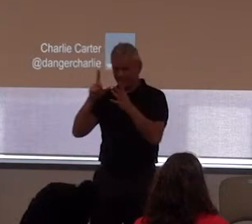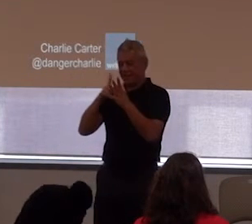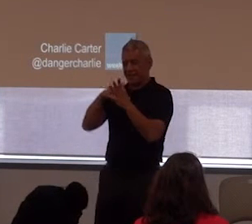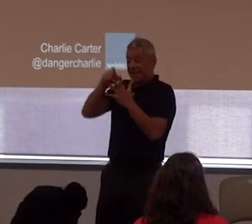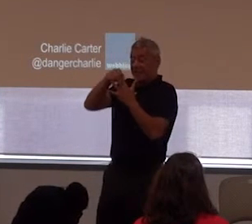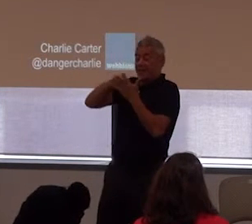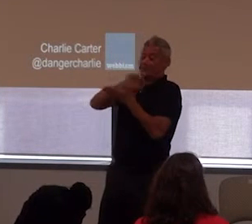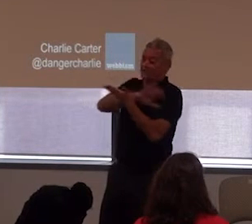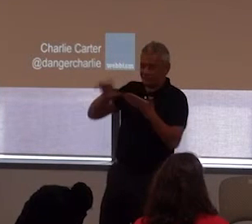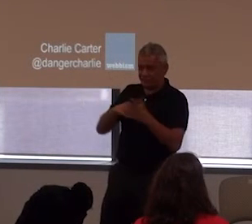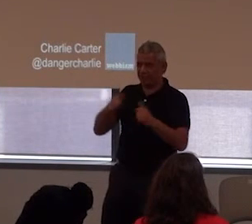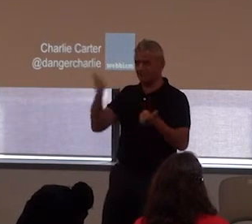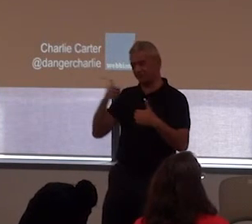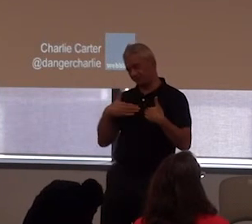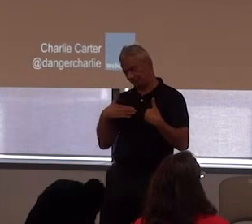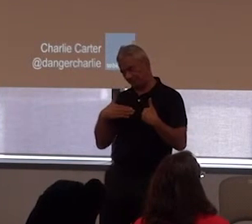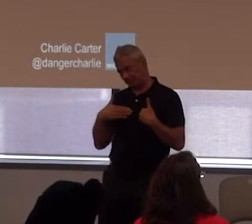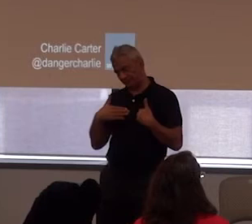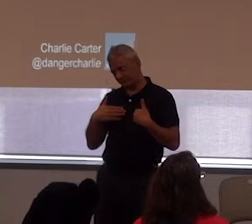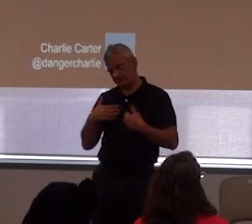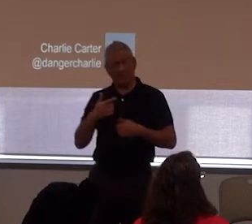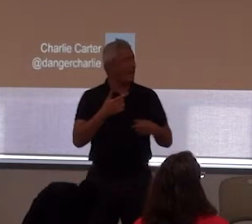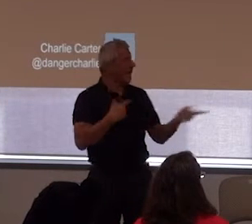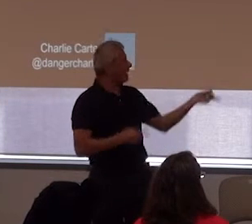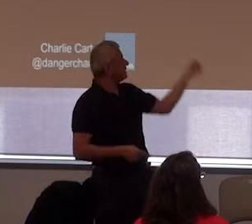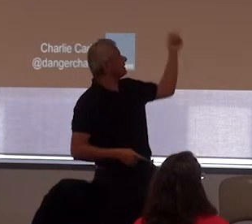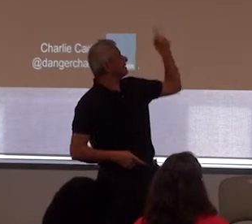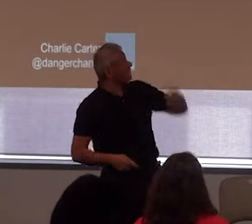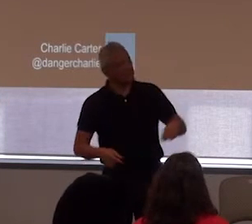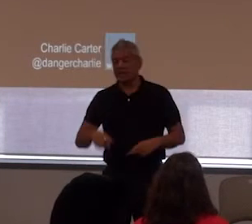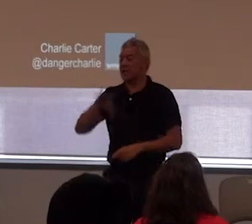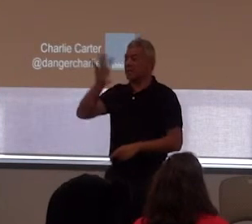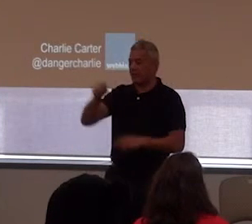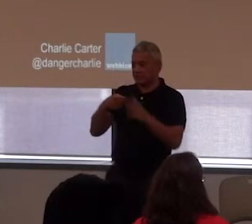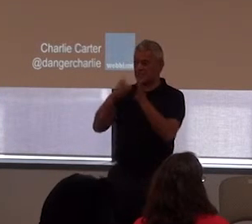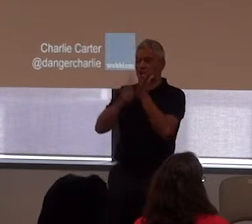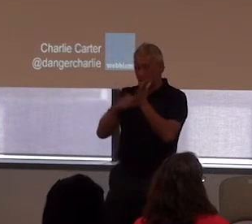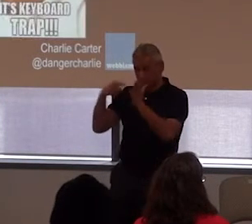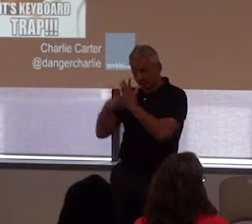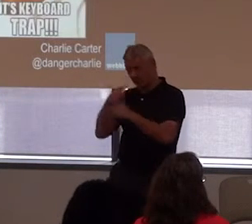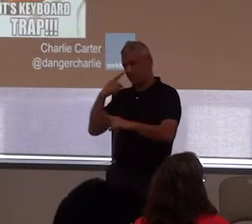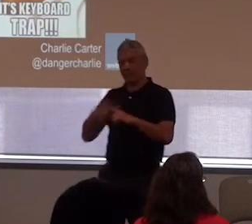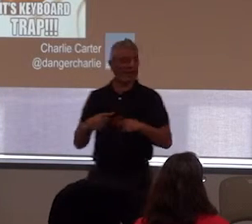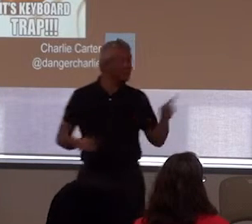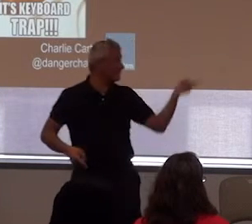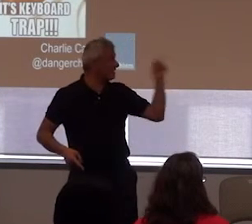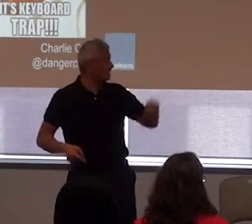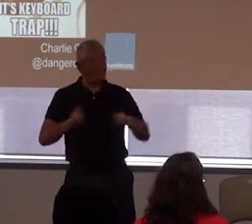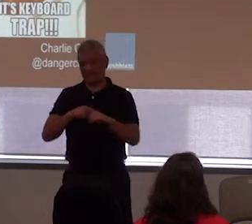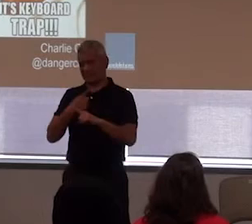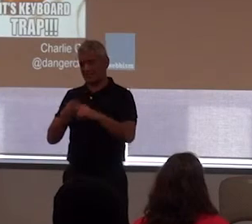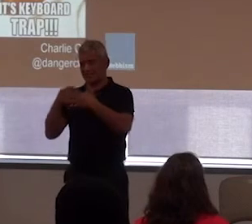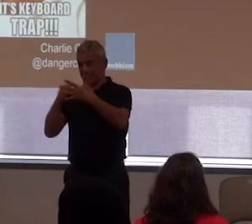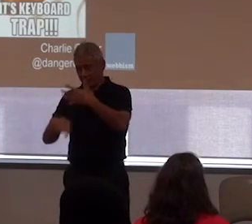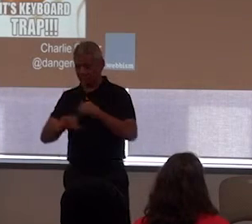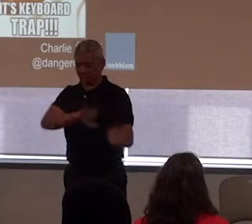careful. Captioning and alt text, basic stuff, and I'm going to go through 3 cool tools right at the end. Okay,